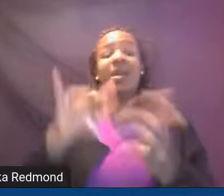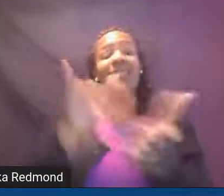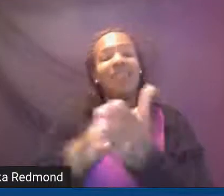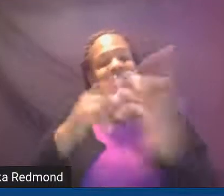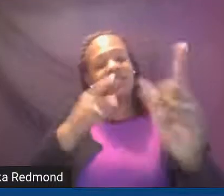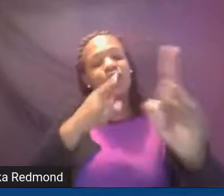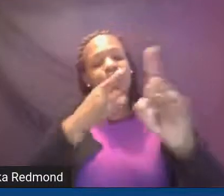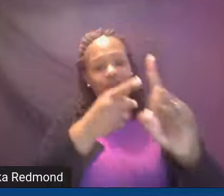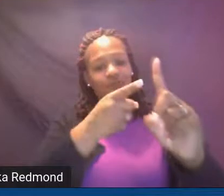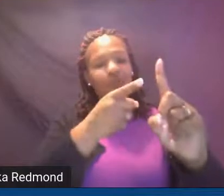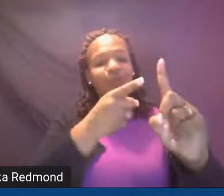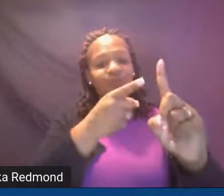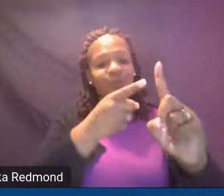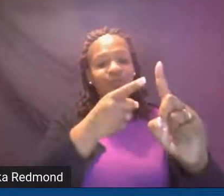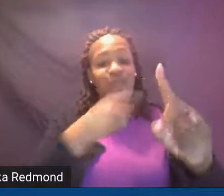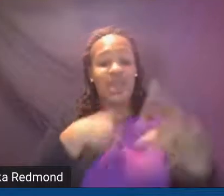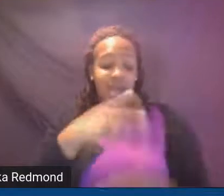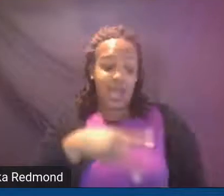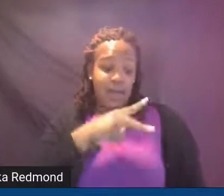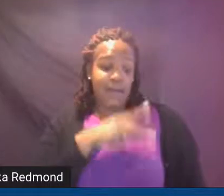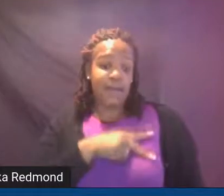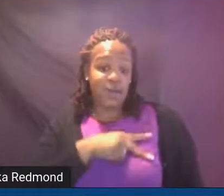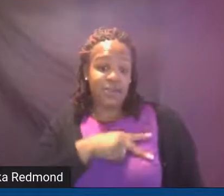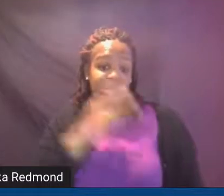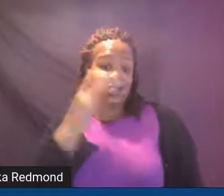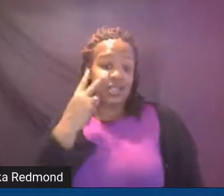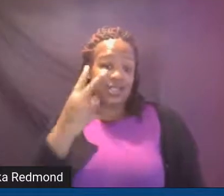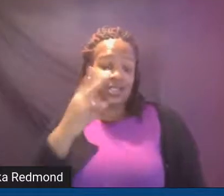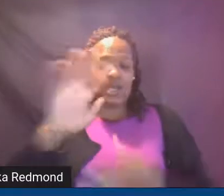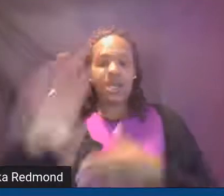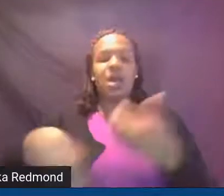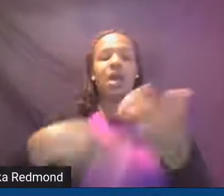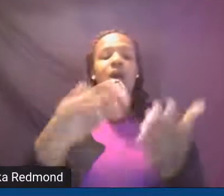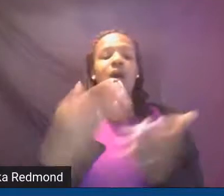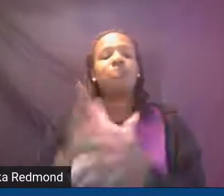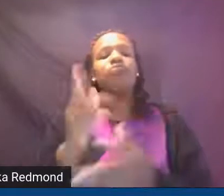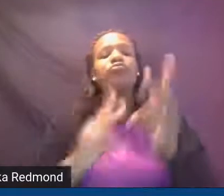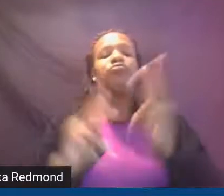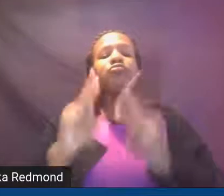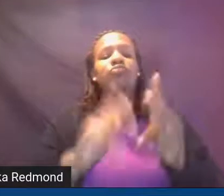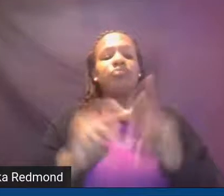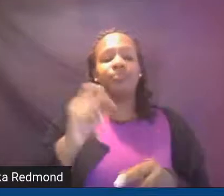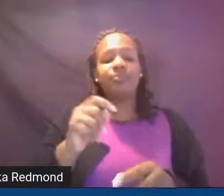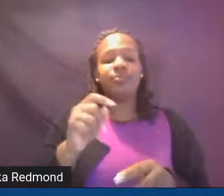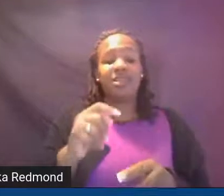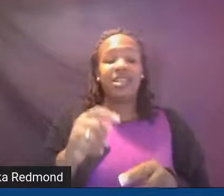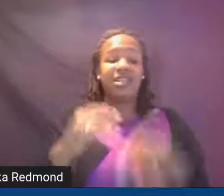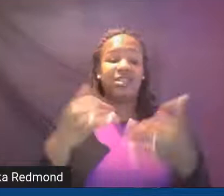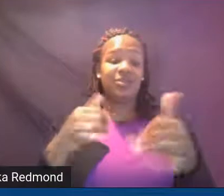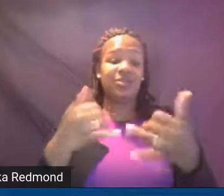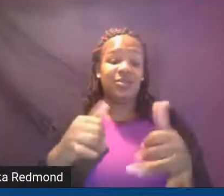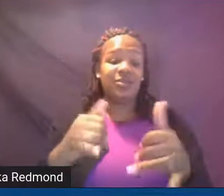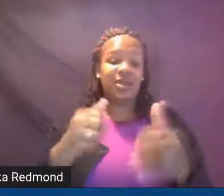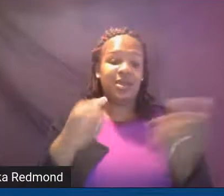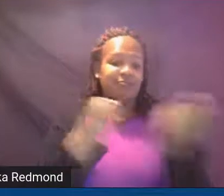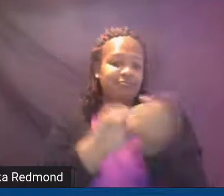see that all of us, you know, have to play, you know,